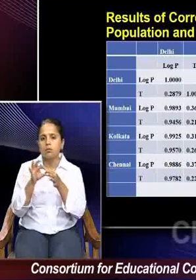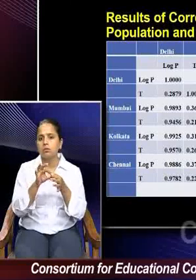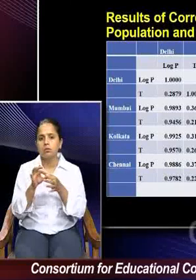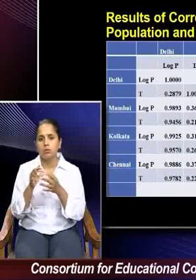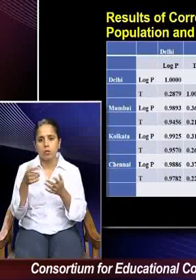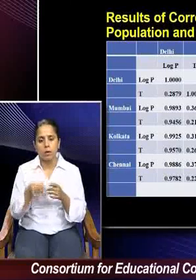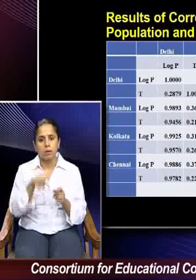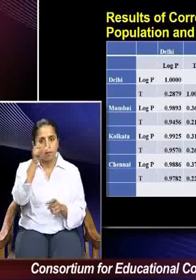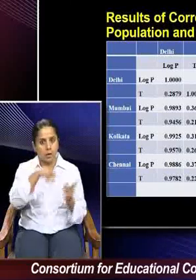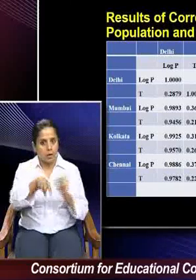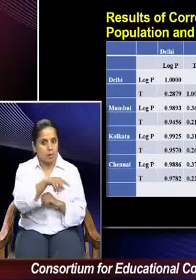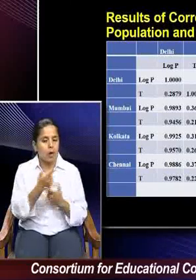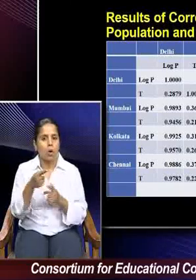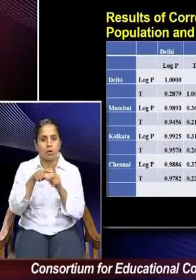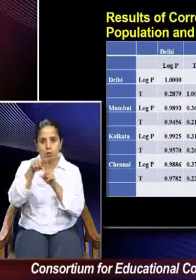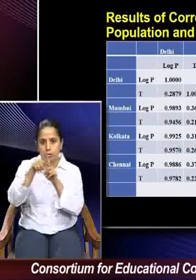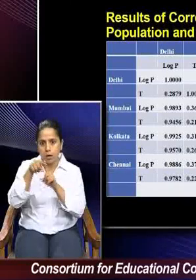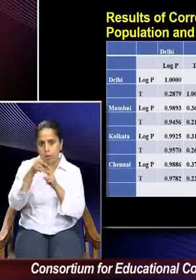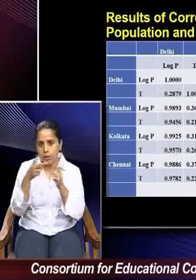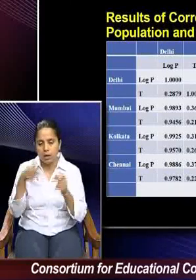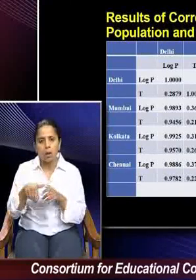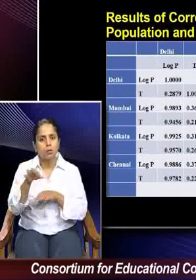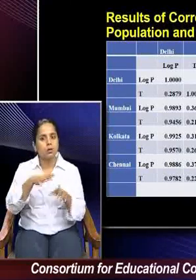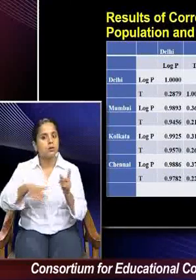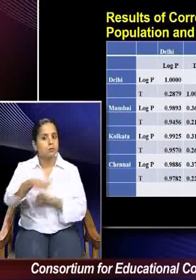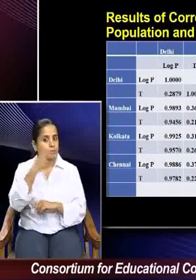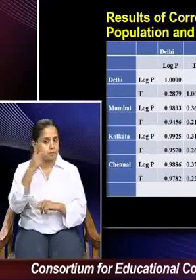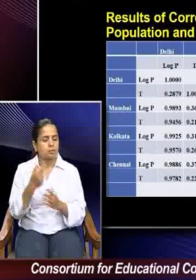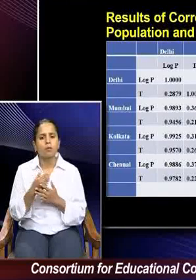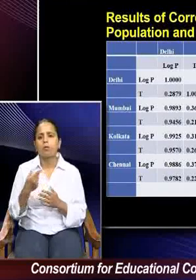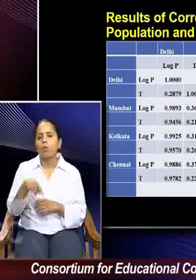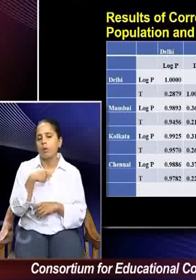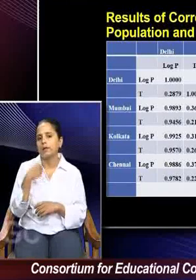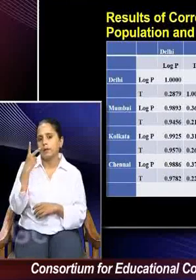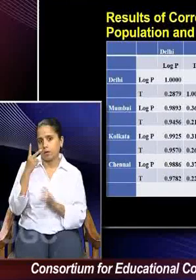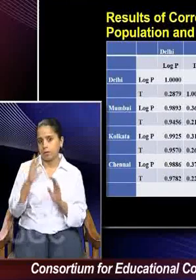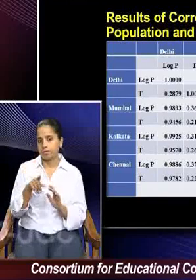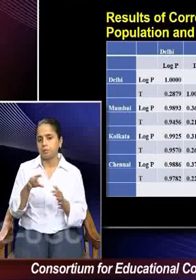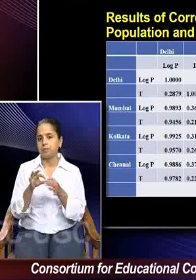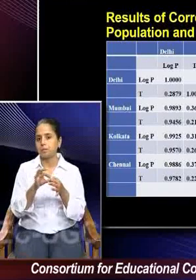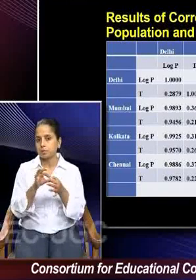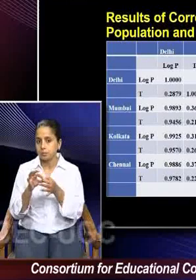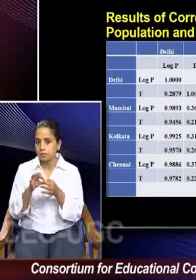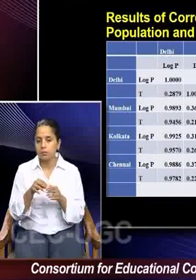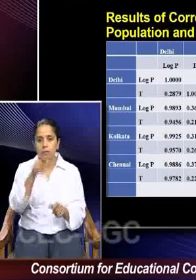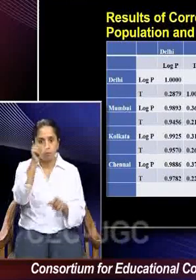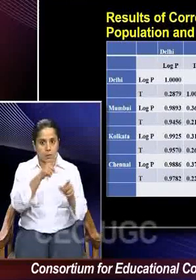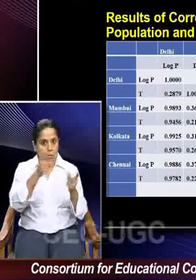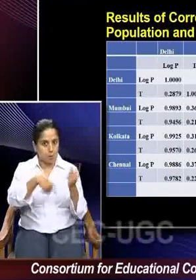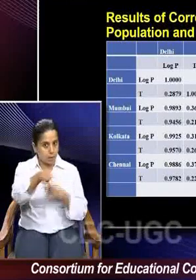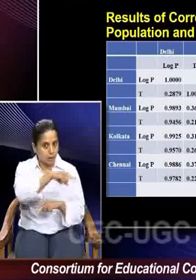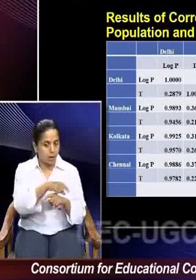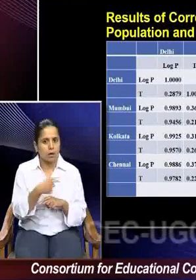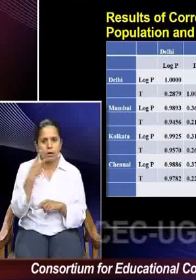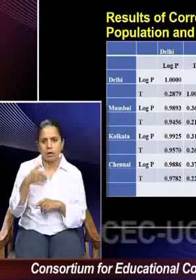between population and temperature in these cities, then we see that the relationship between population, we